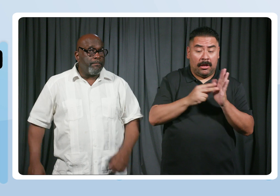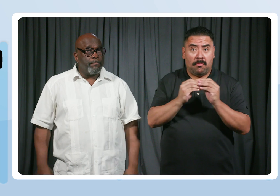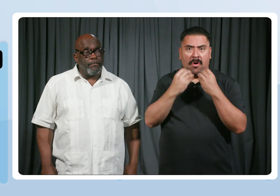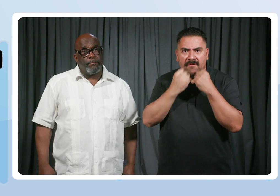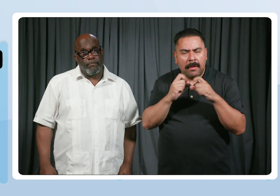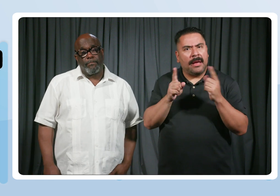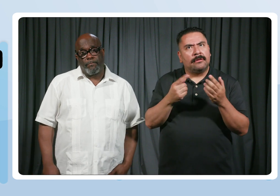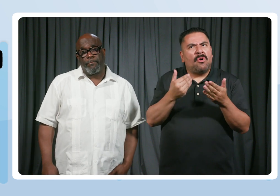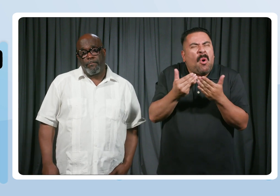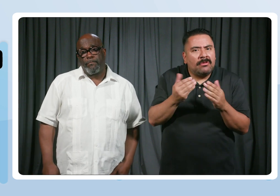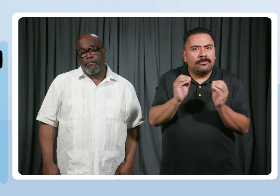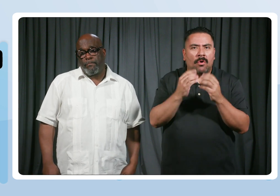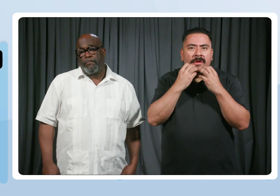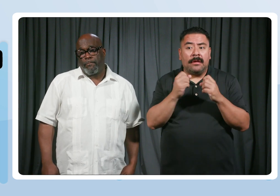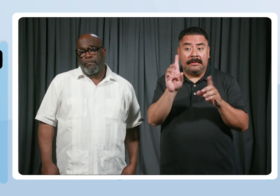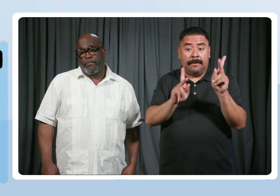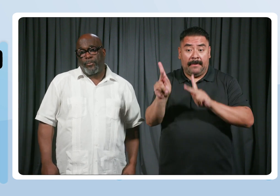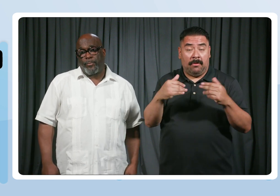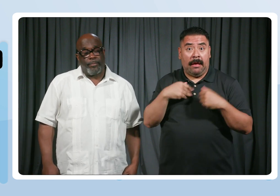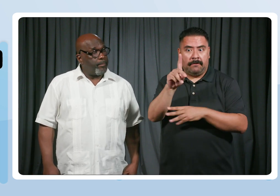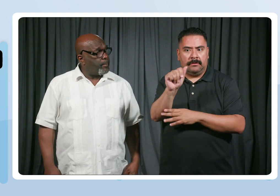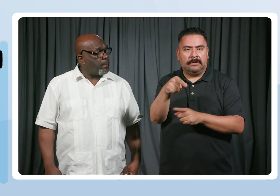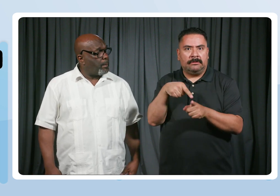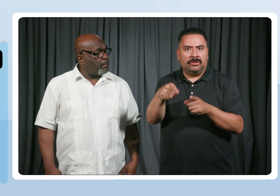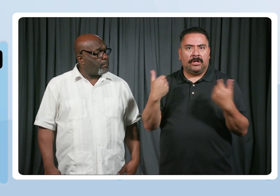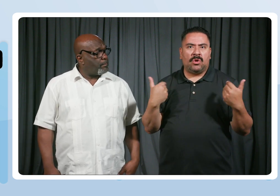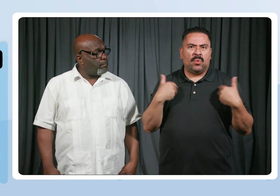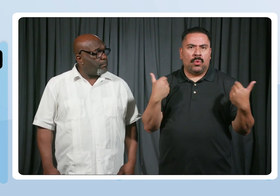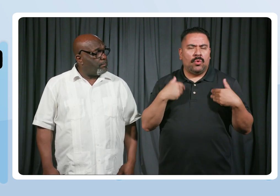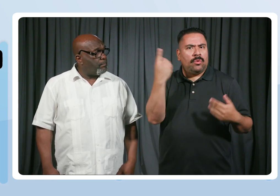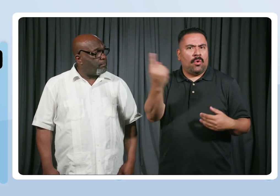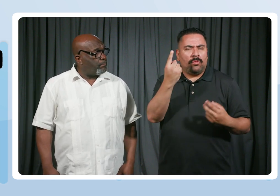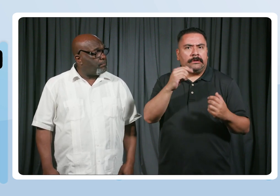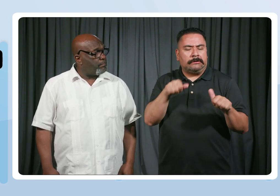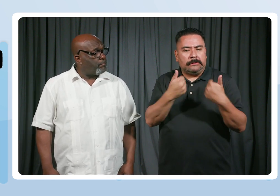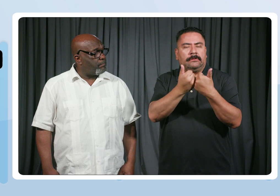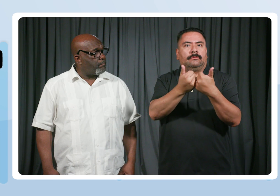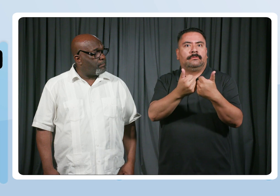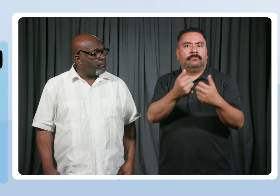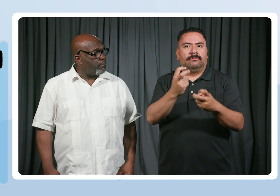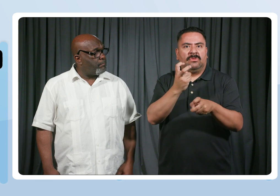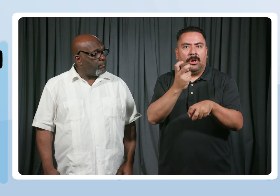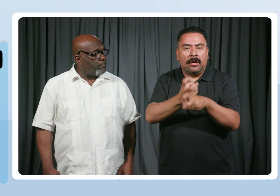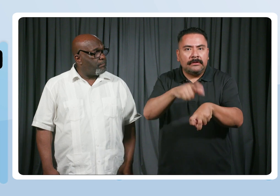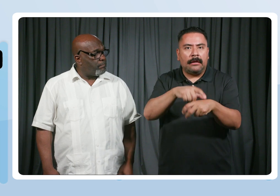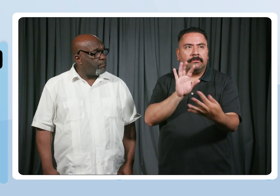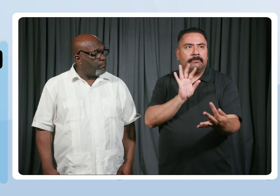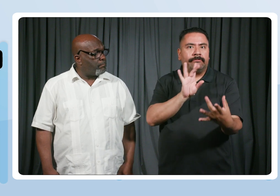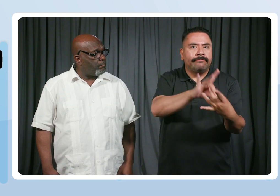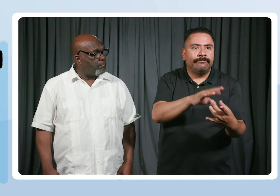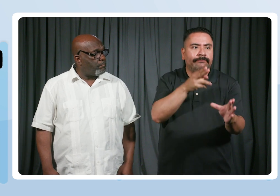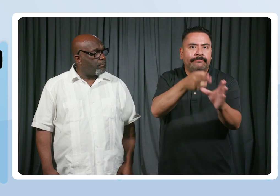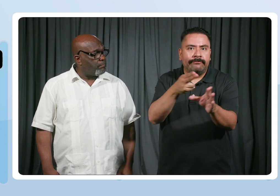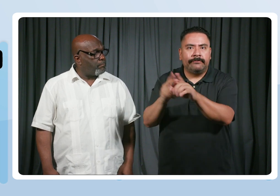almost more meaningful. Individuals with disabilities, specifically youth, always have a hard time, or typically have a hard time connecting with different